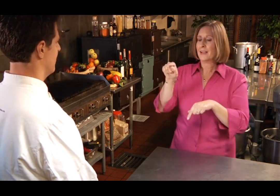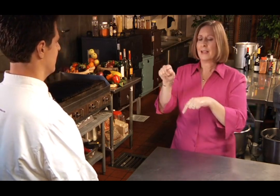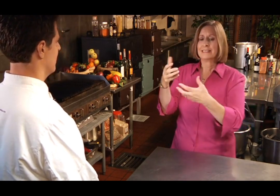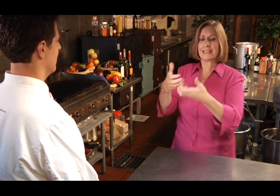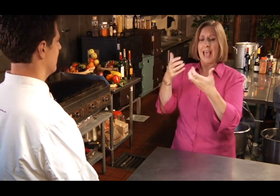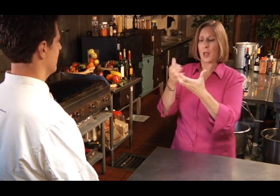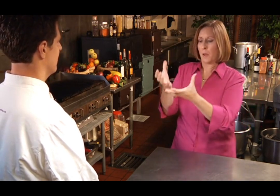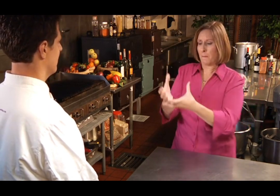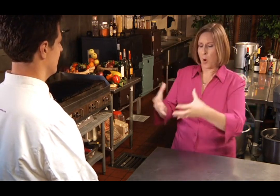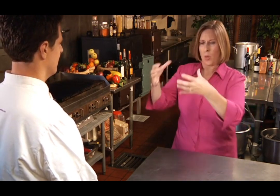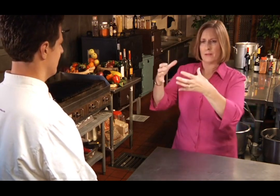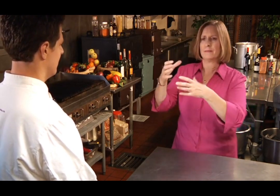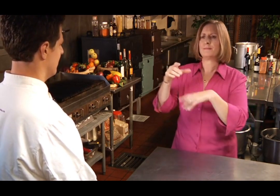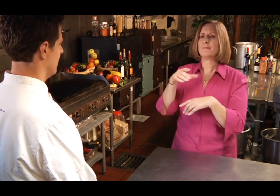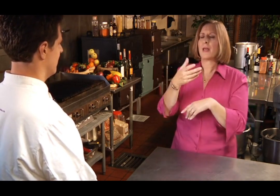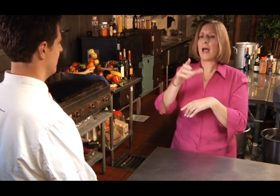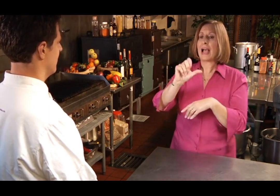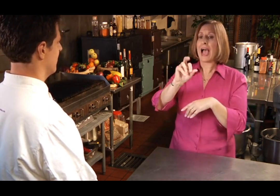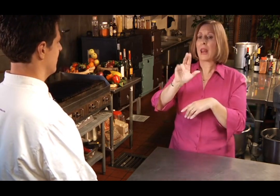as this bowl of green salad.